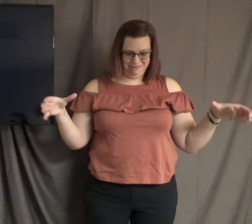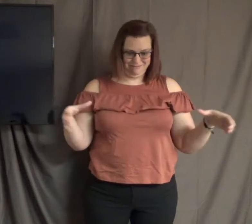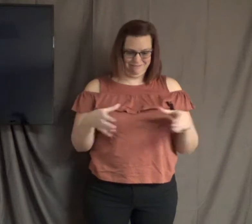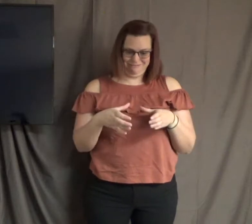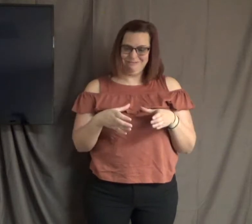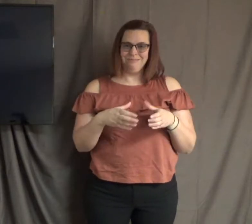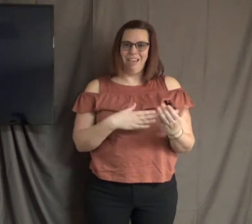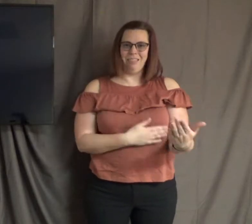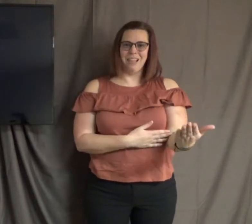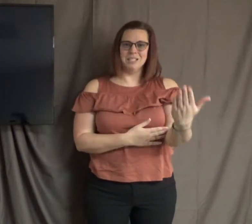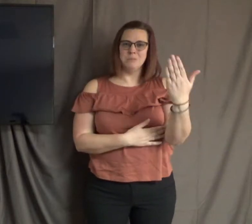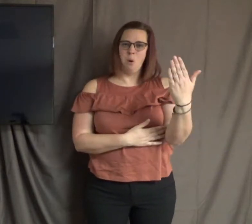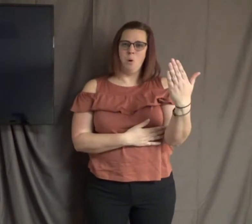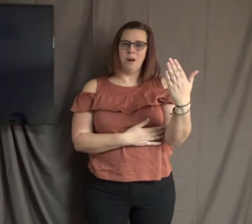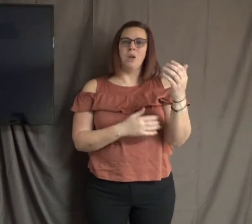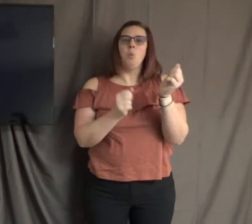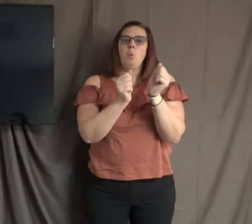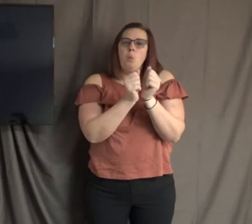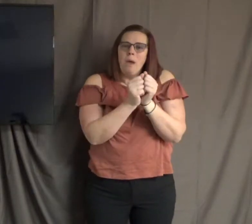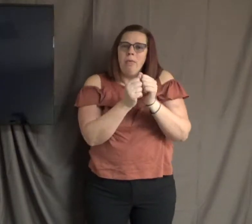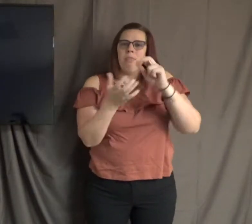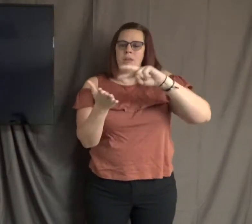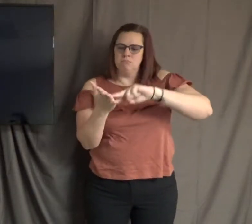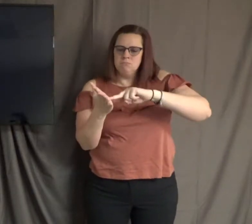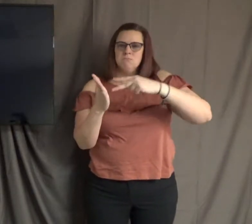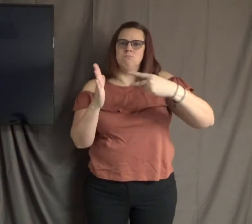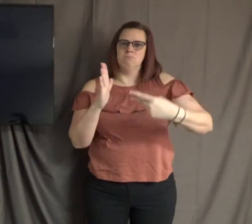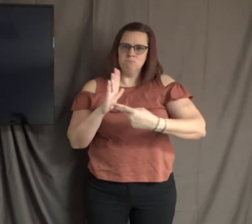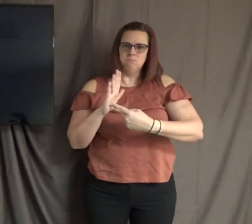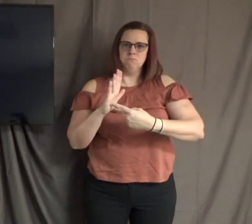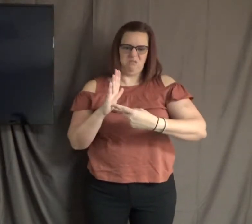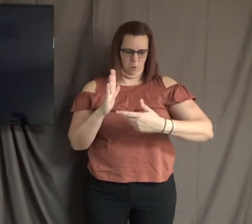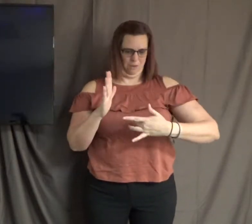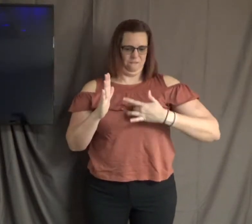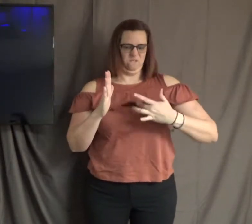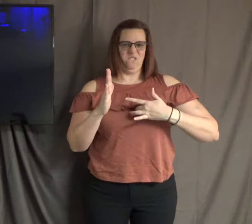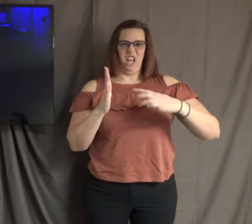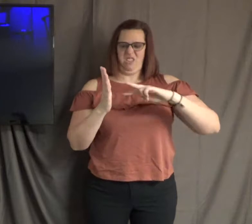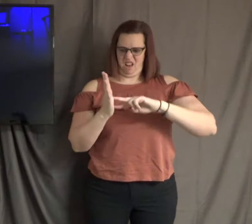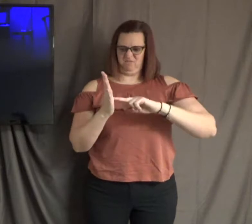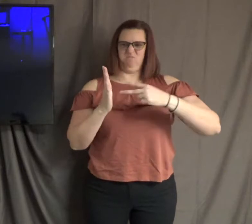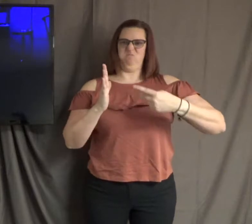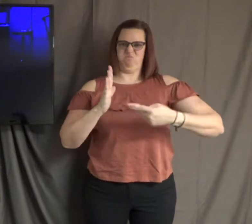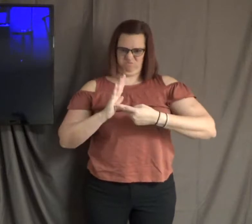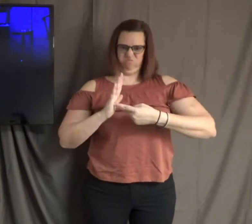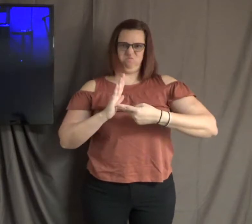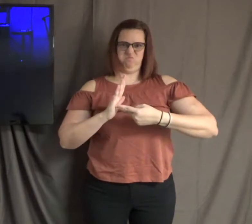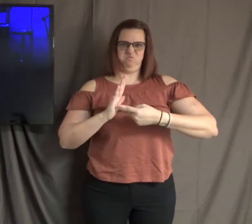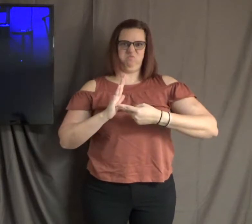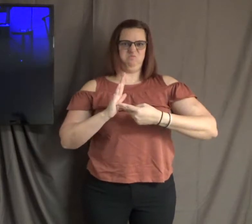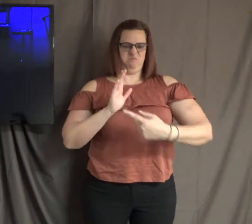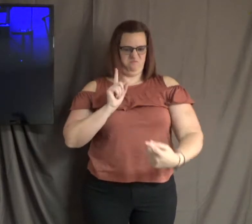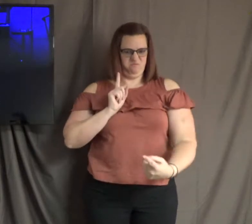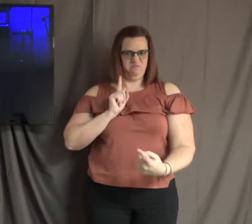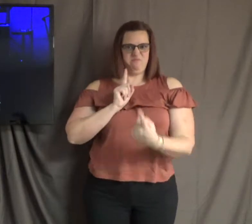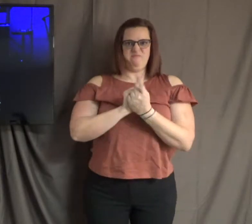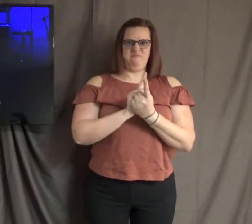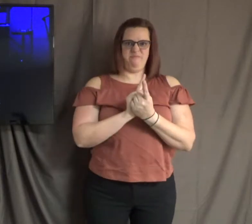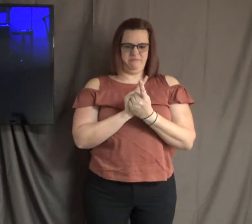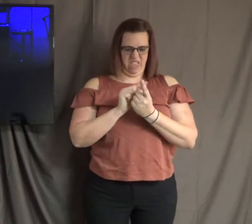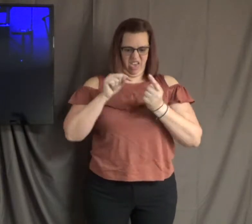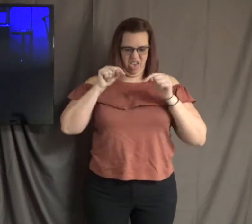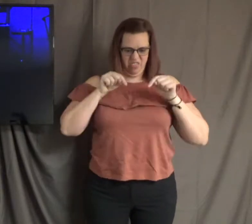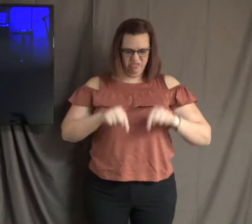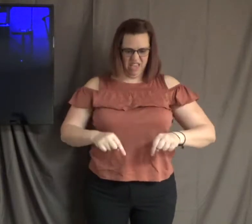with intentionality and feel that intention within us met with this presence in